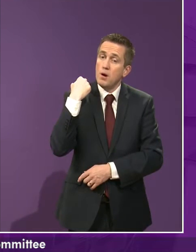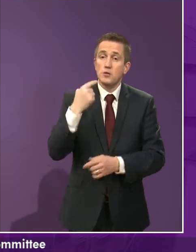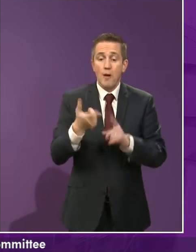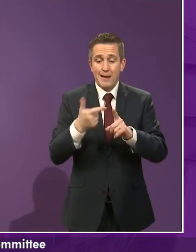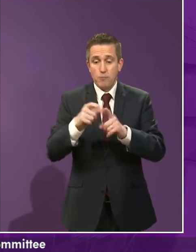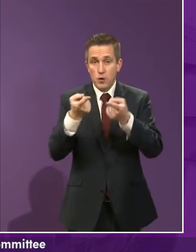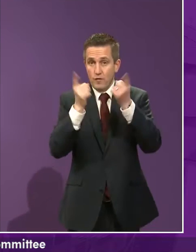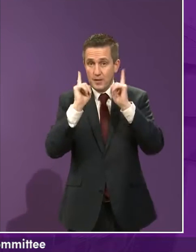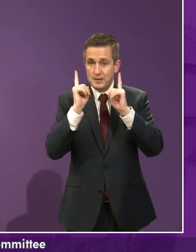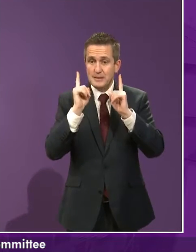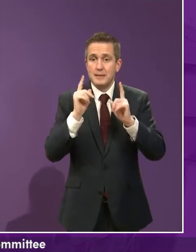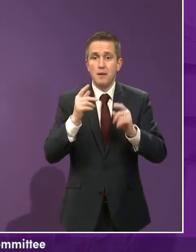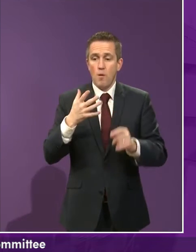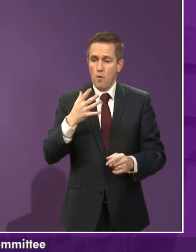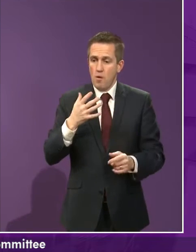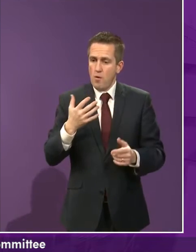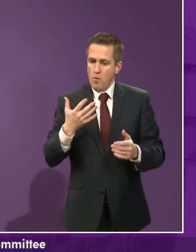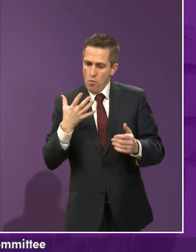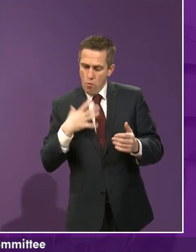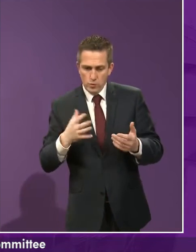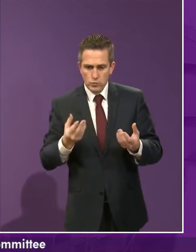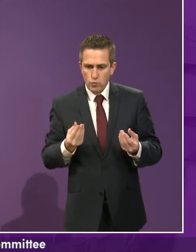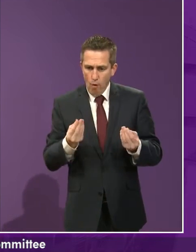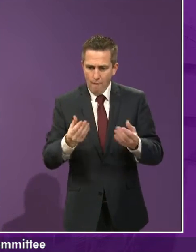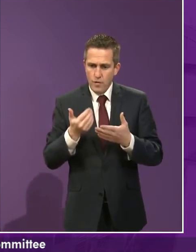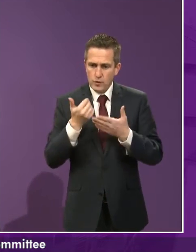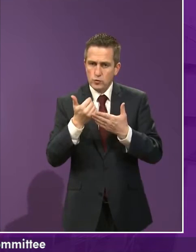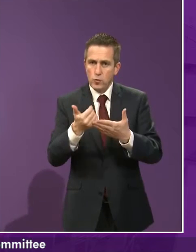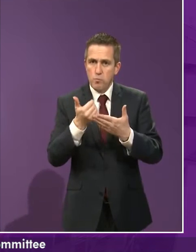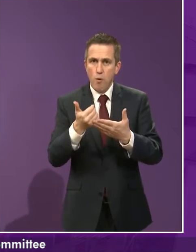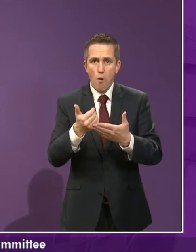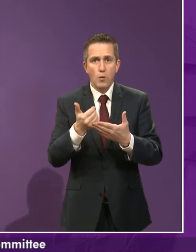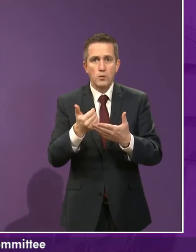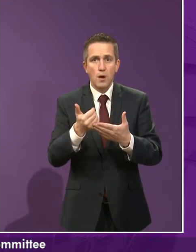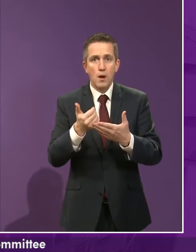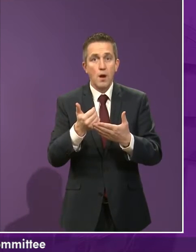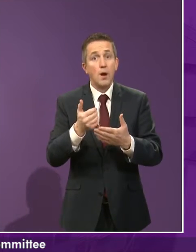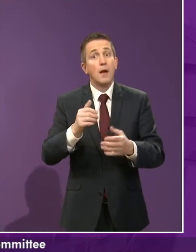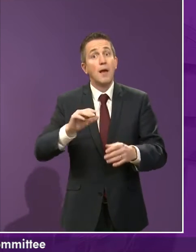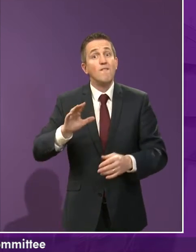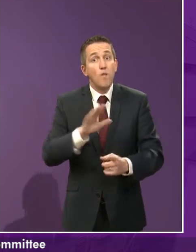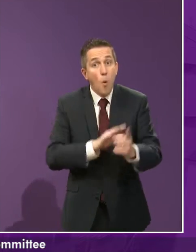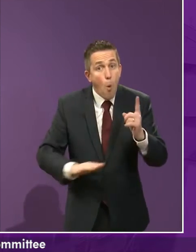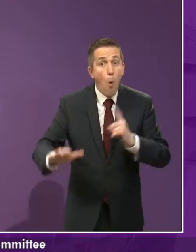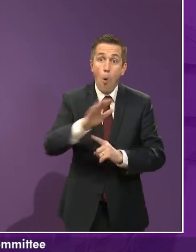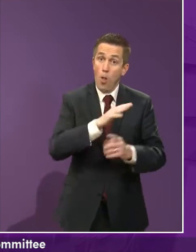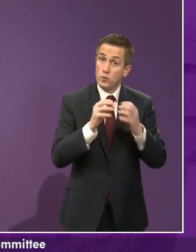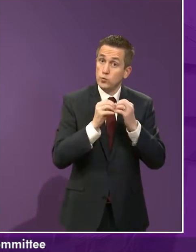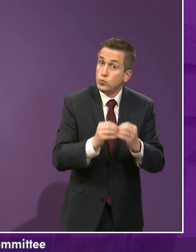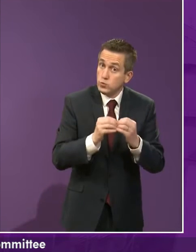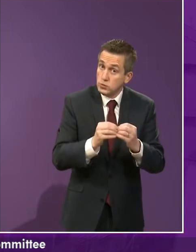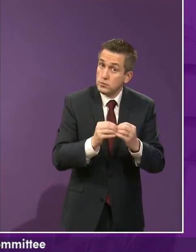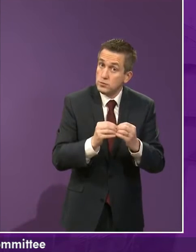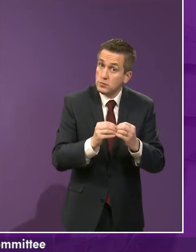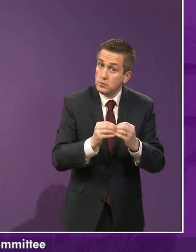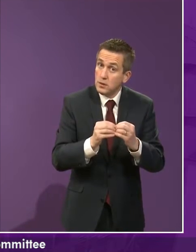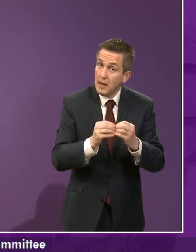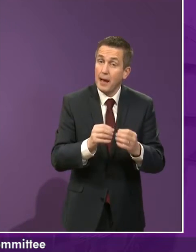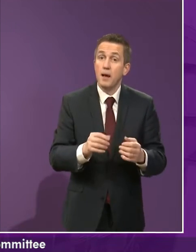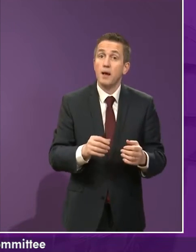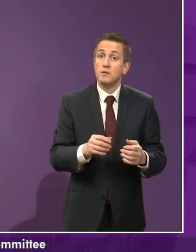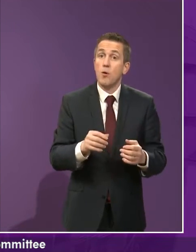mainstream support, which was previously only recommended for disabled students, but now should be in place for all students. And I say should